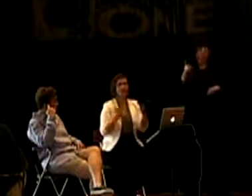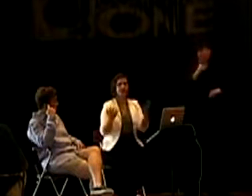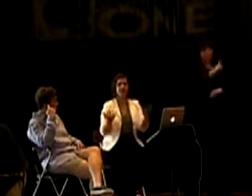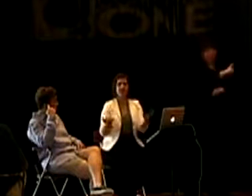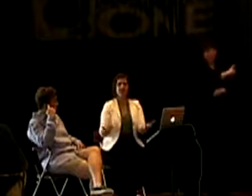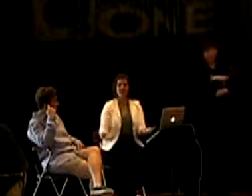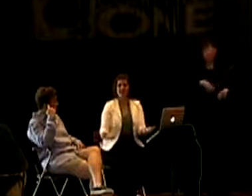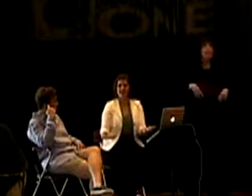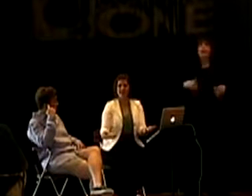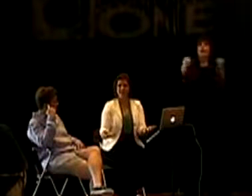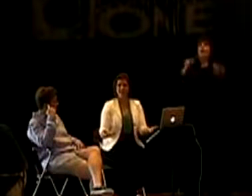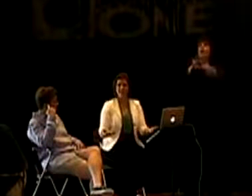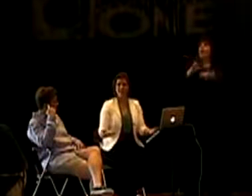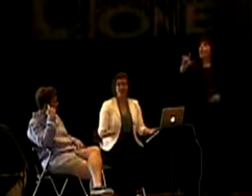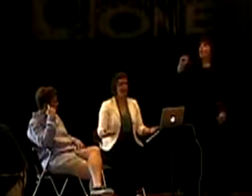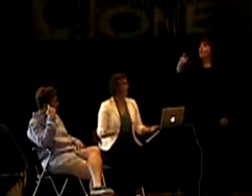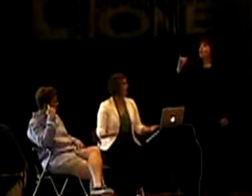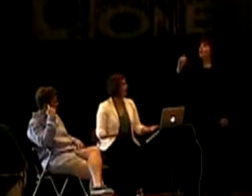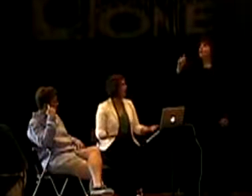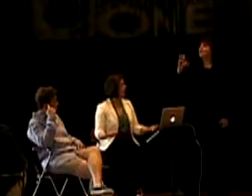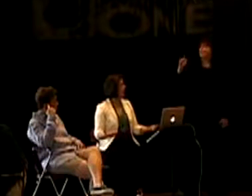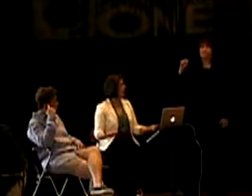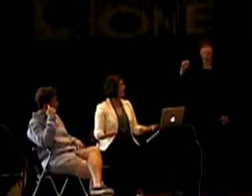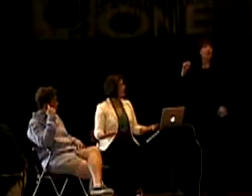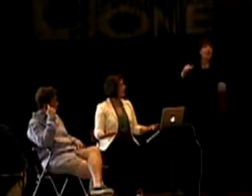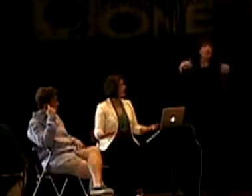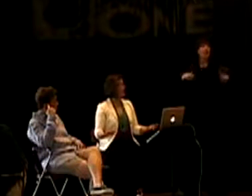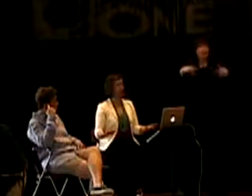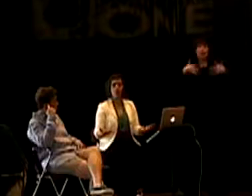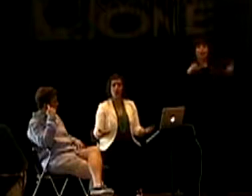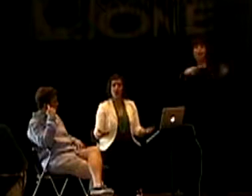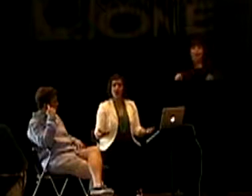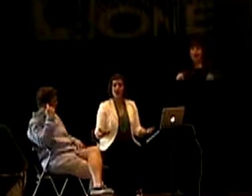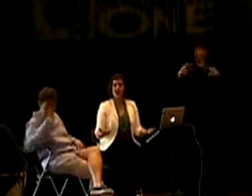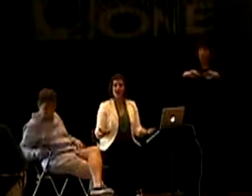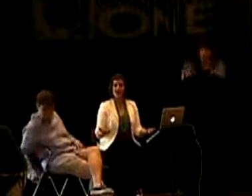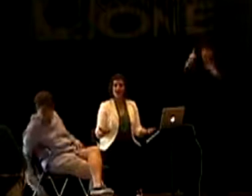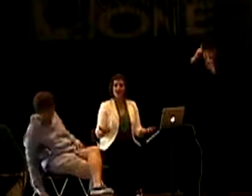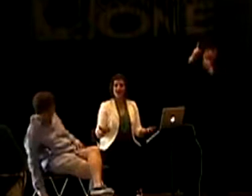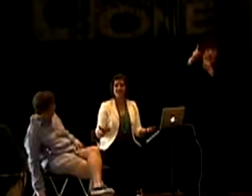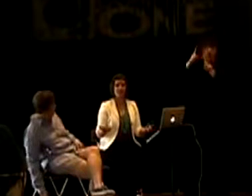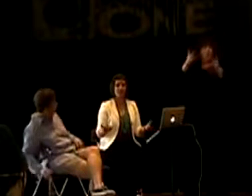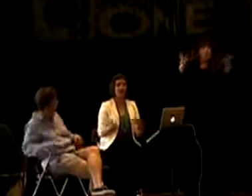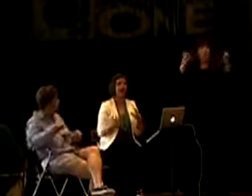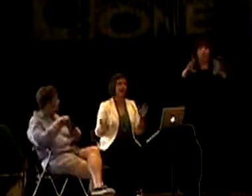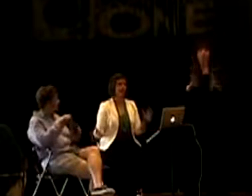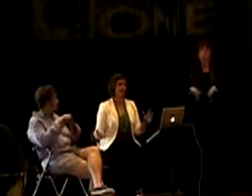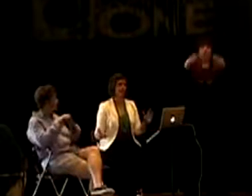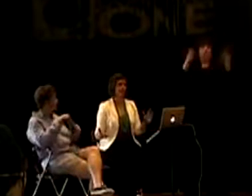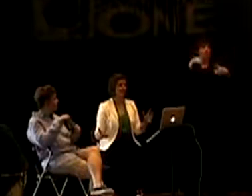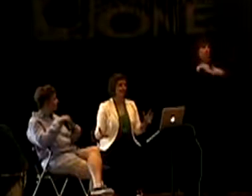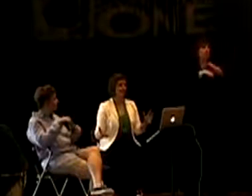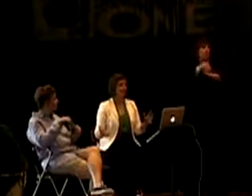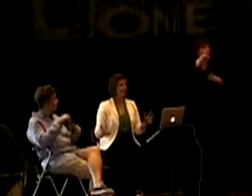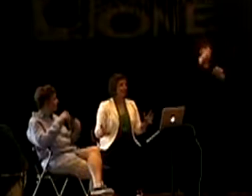In terms of the logistics of this event, obviously the goal is to make it accessible for everyone.